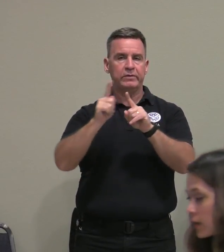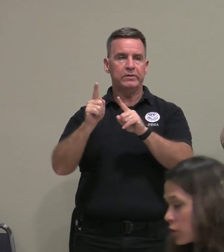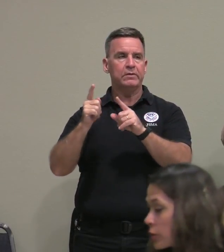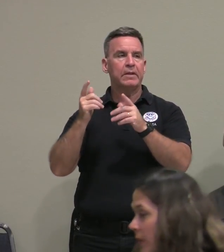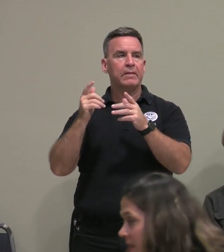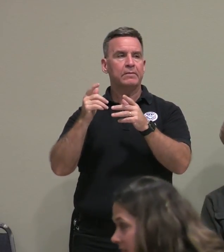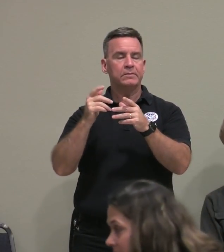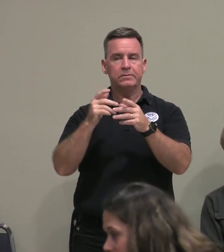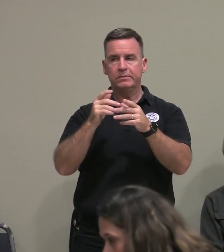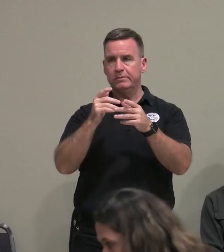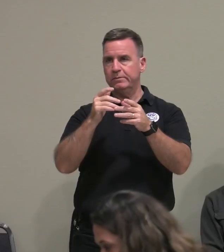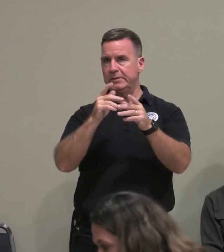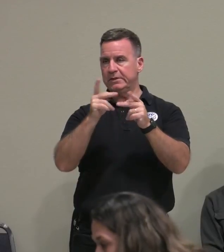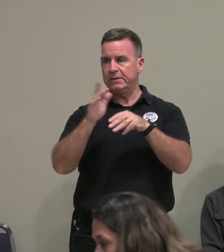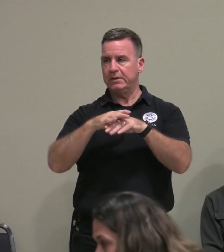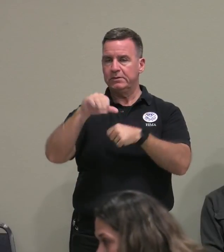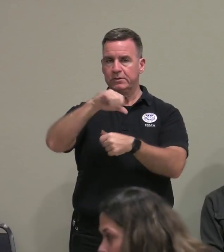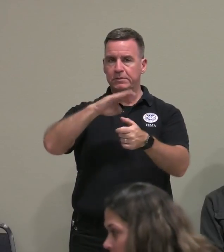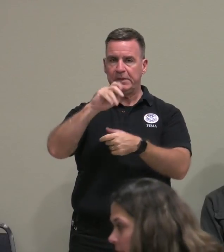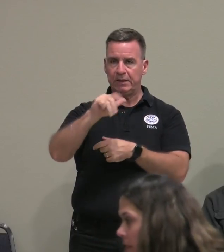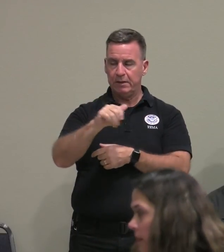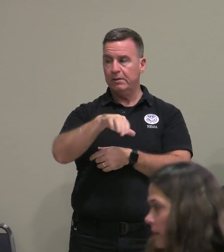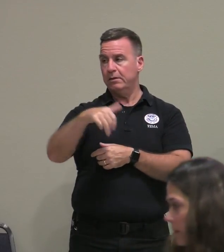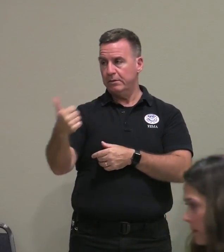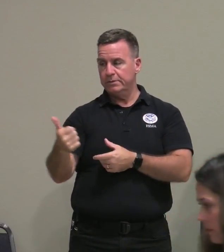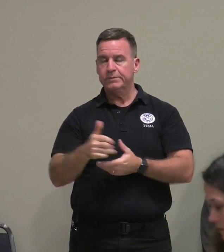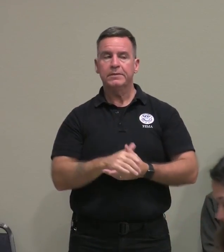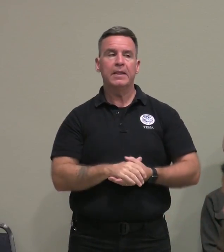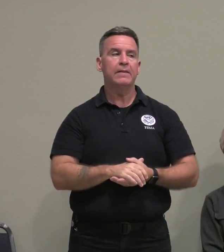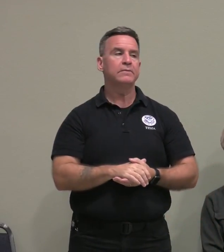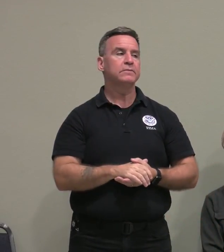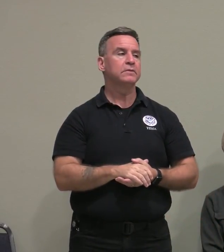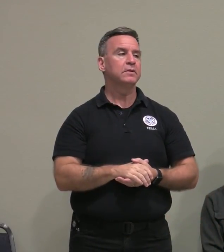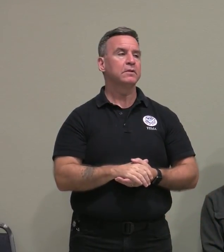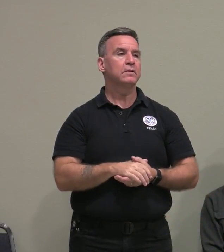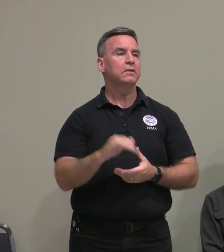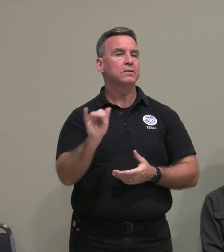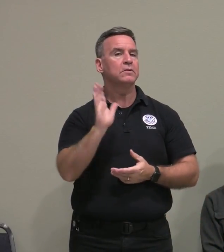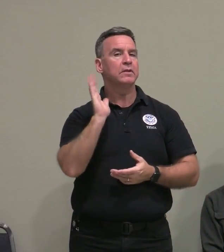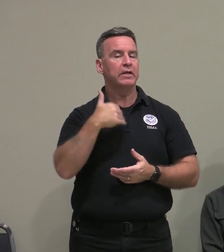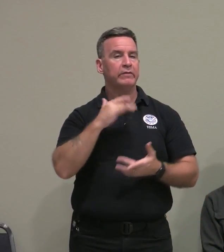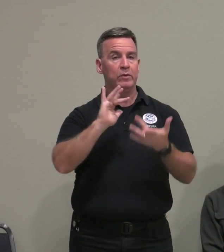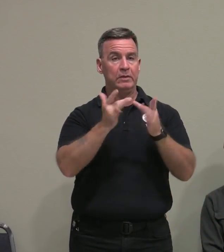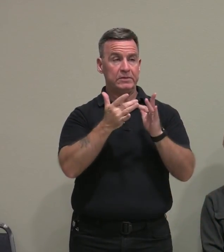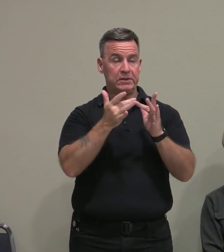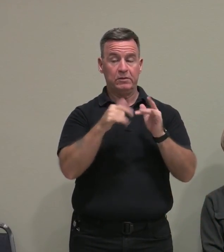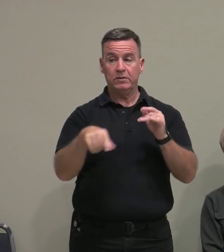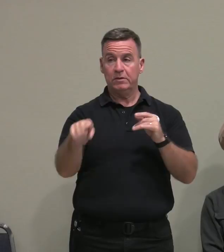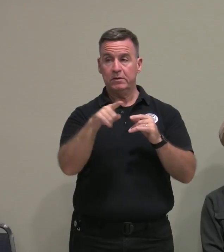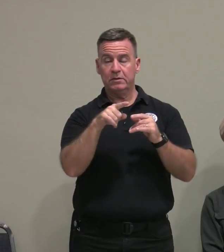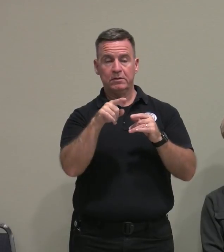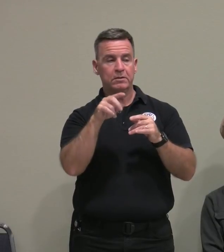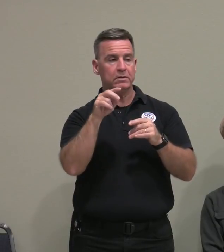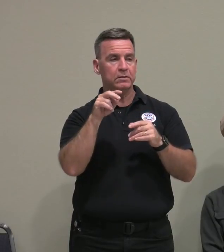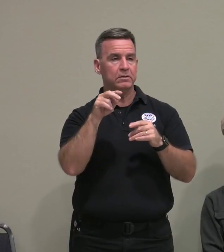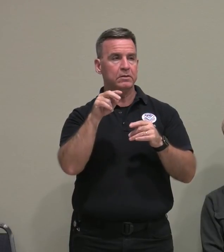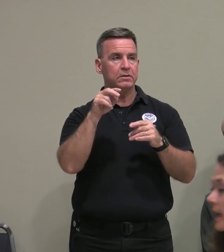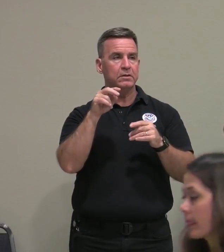forums, social media and otherwise. And we'll also have a website where you'll be able to